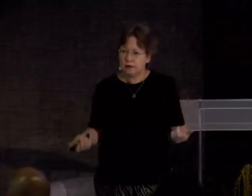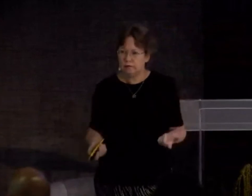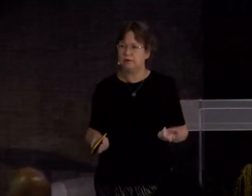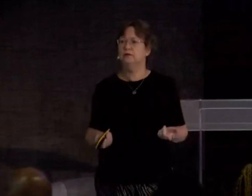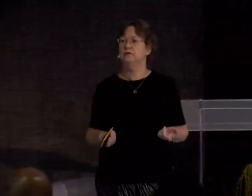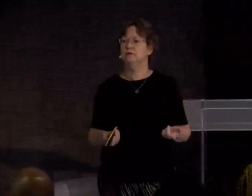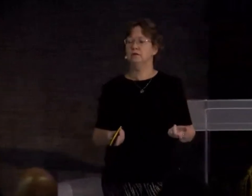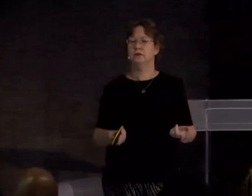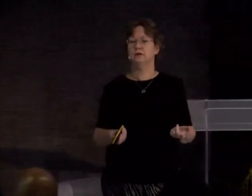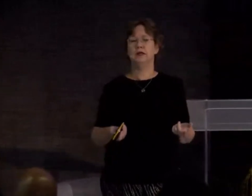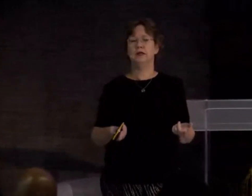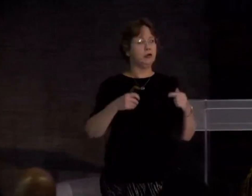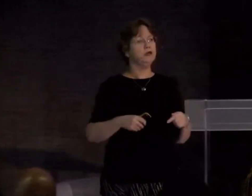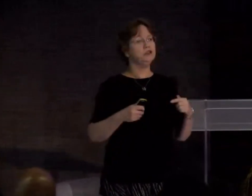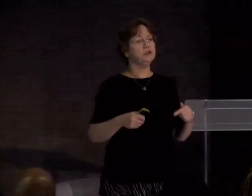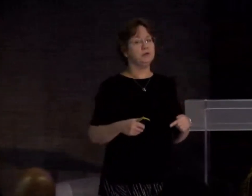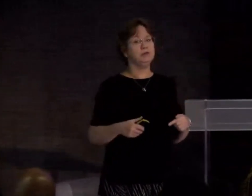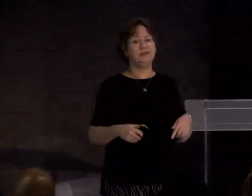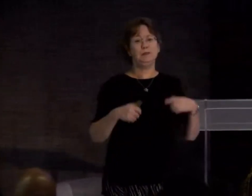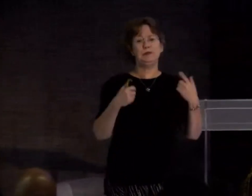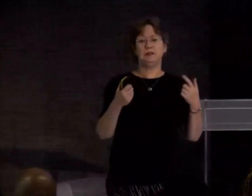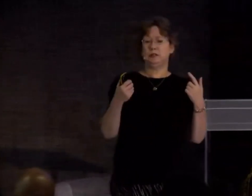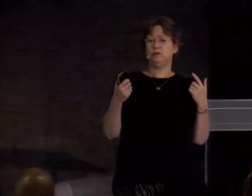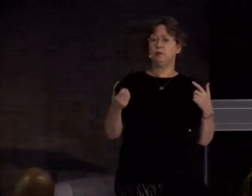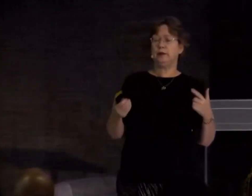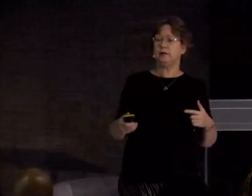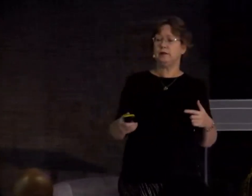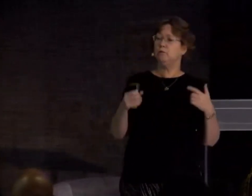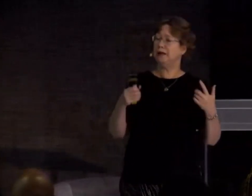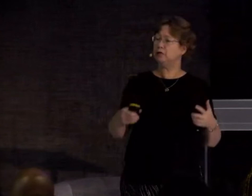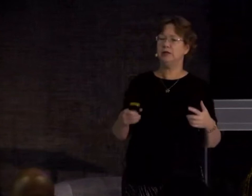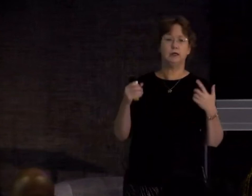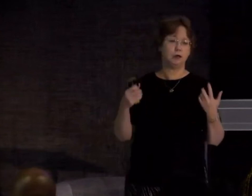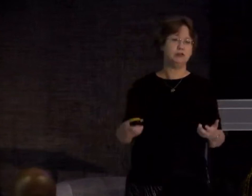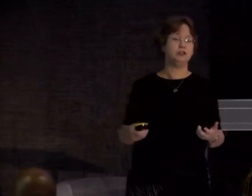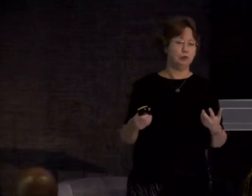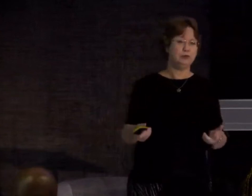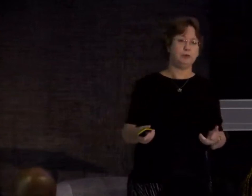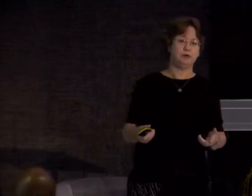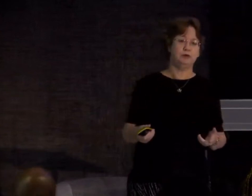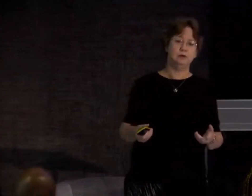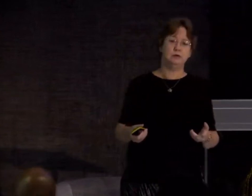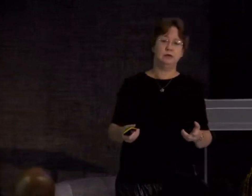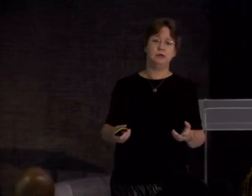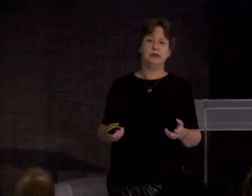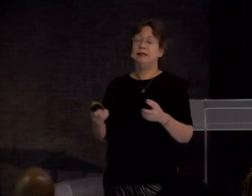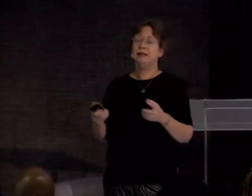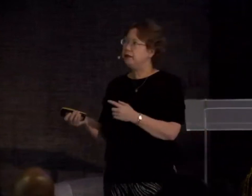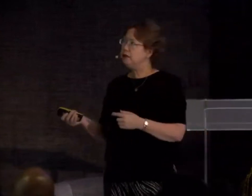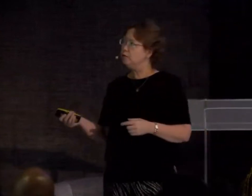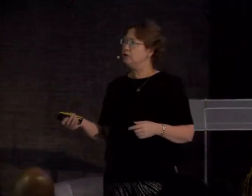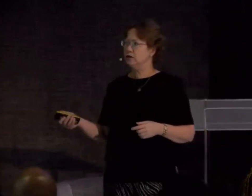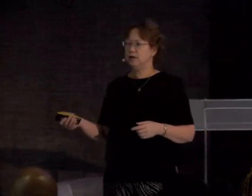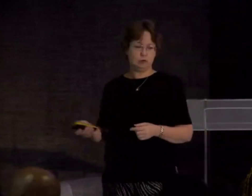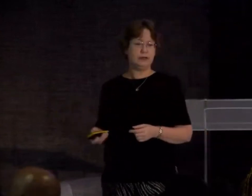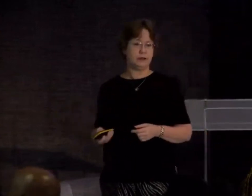to take over? How much time do you spend in mentoring and coaching your people, in getting